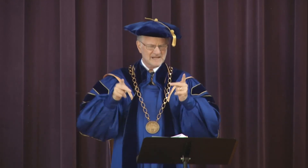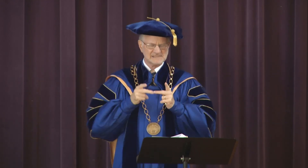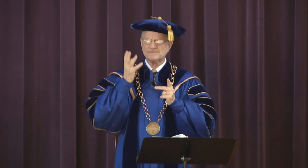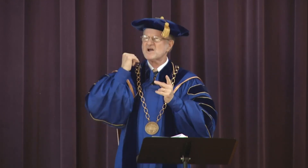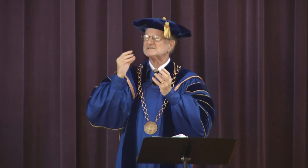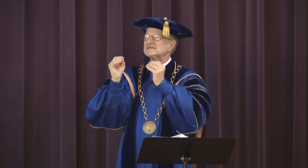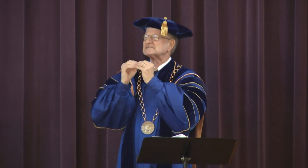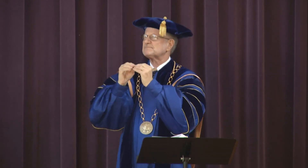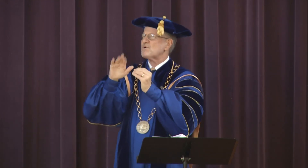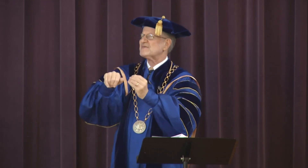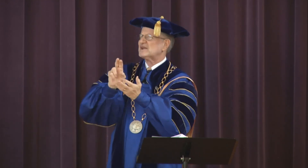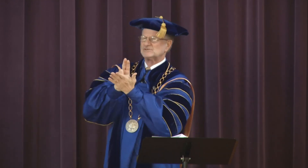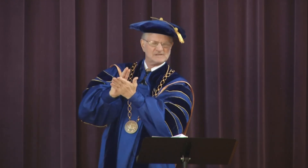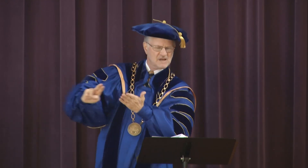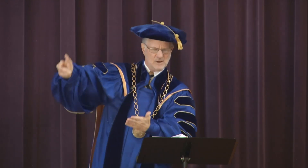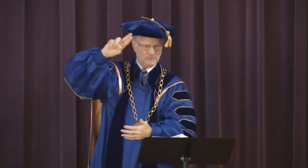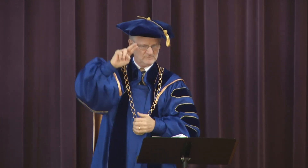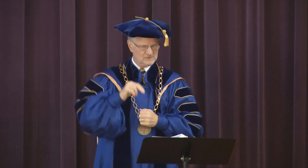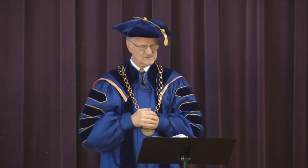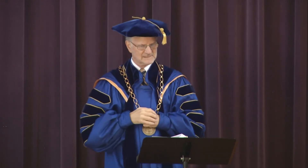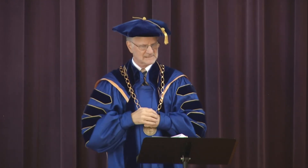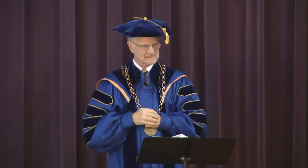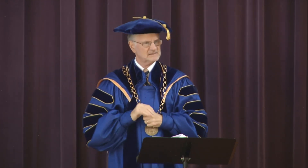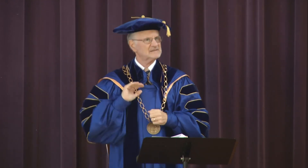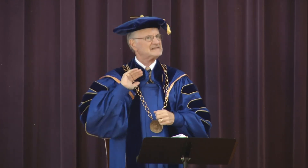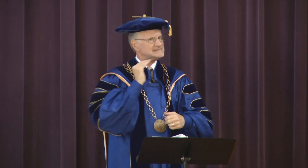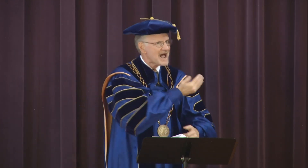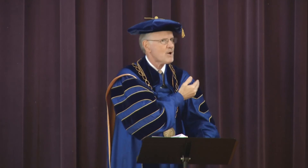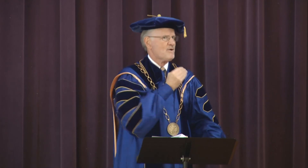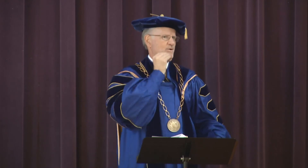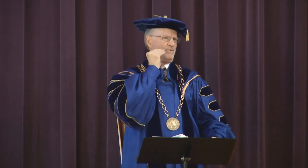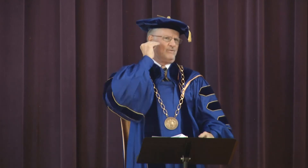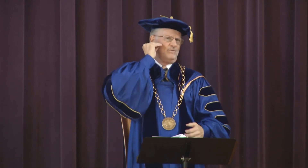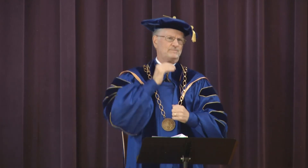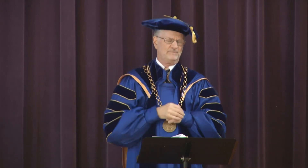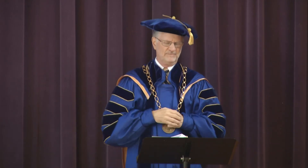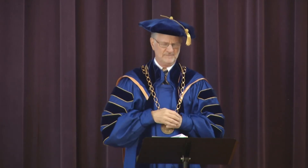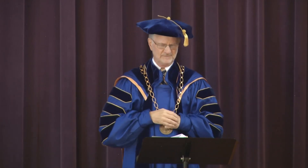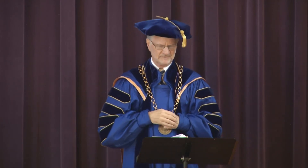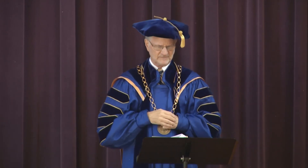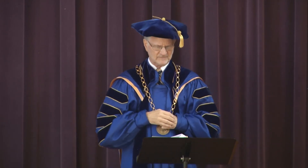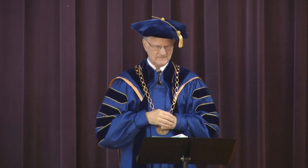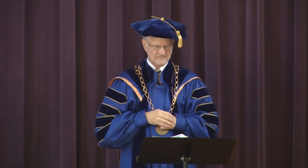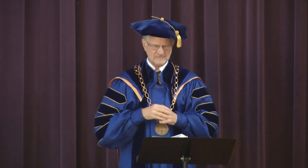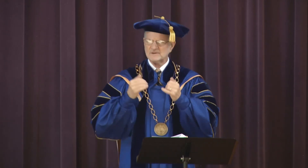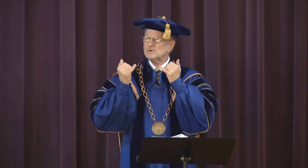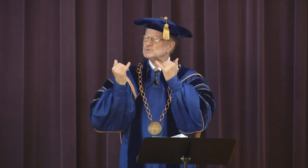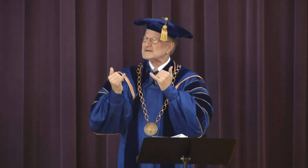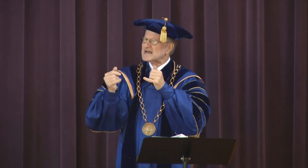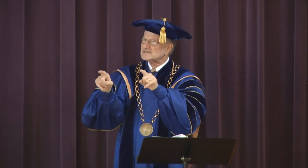We all very much cherish this place because it's more than a university to us. It is our home.